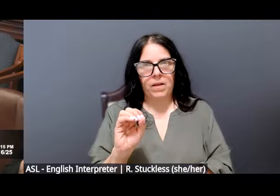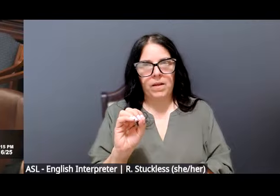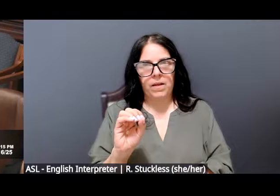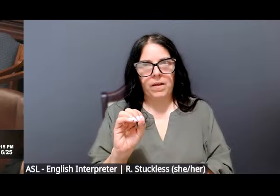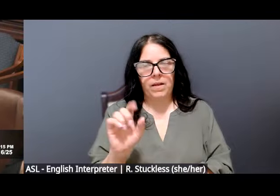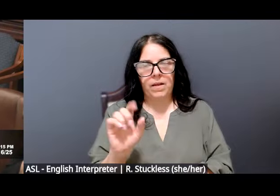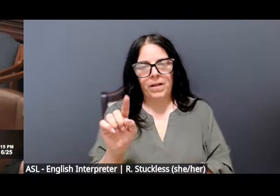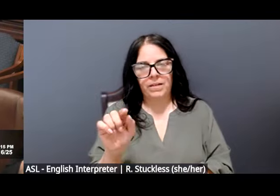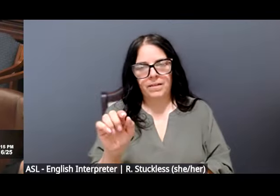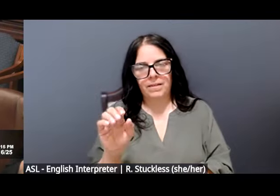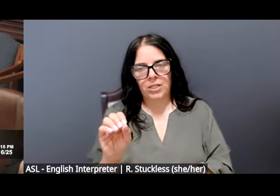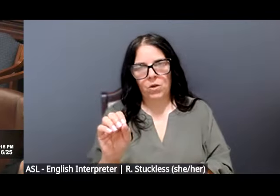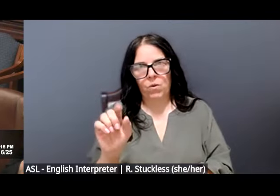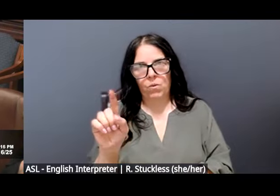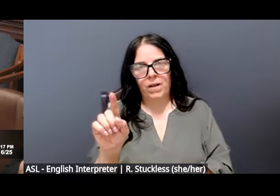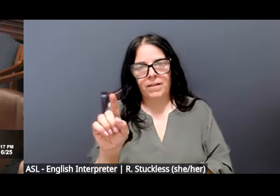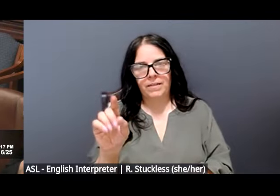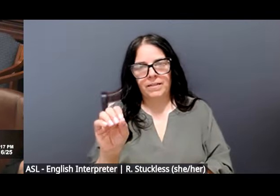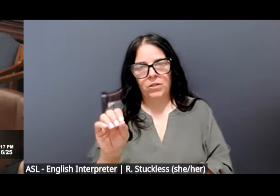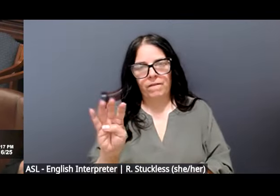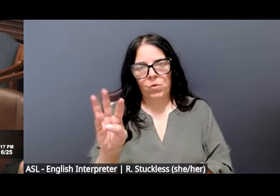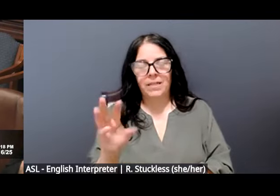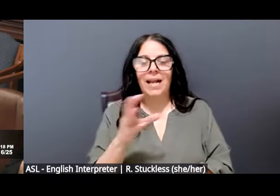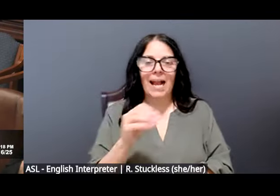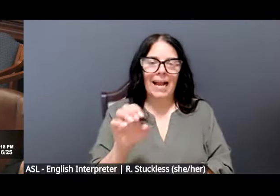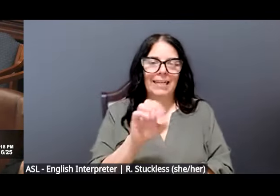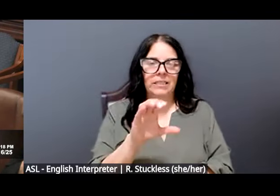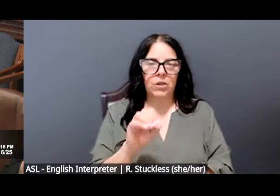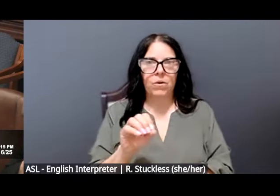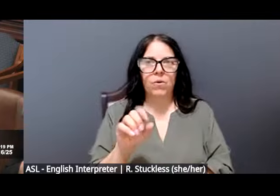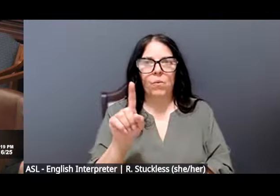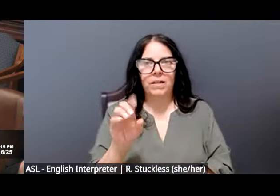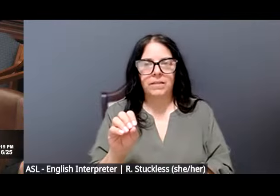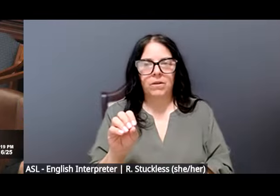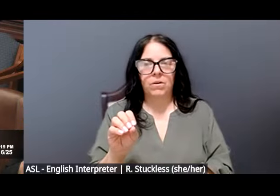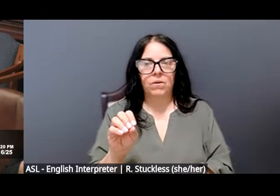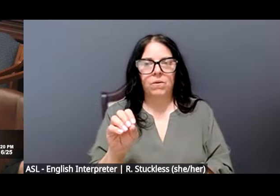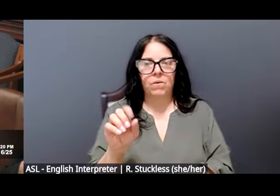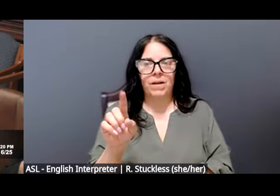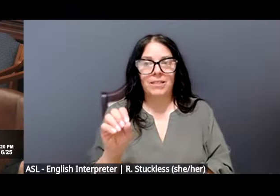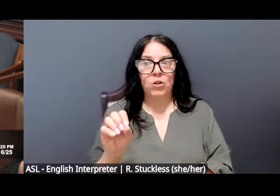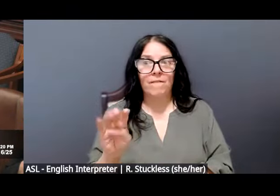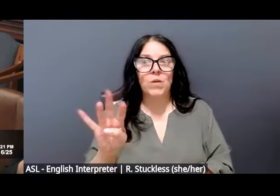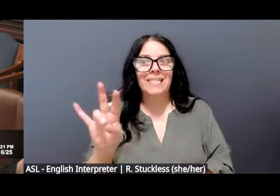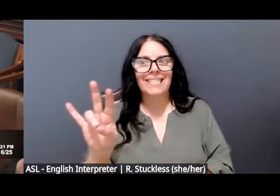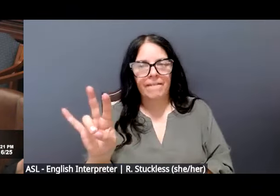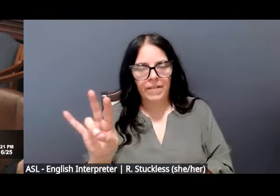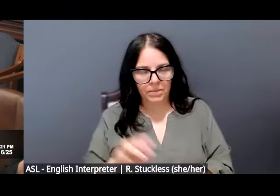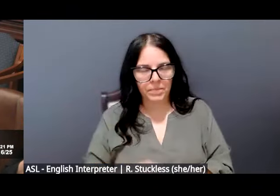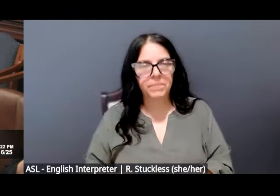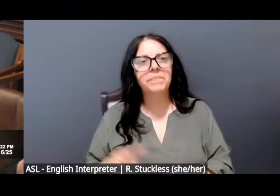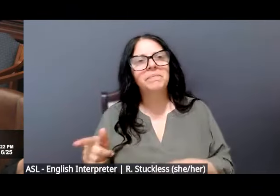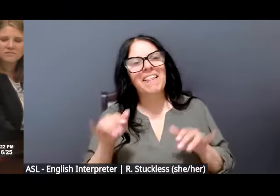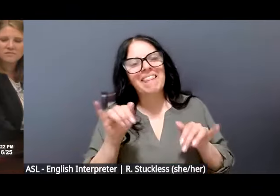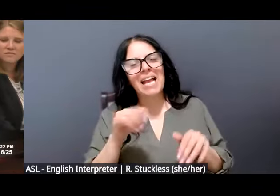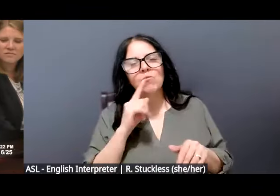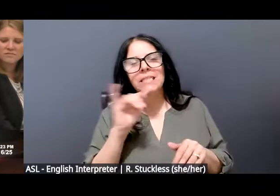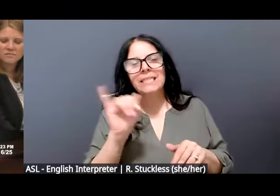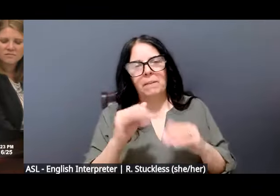101046 and ECO 101047. So this is also a de minimis change. This is